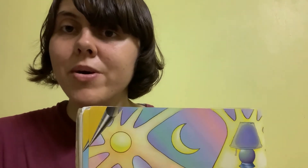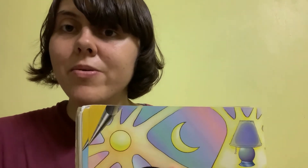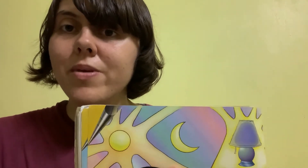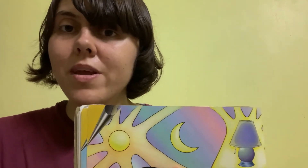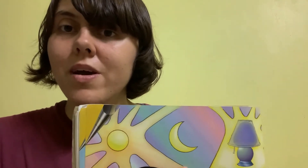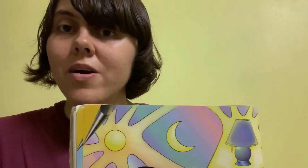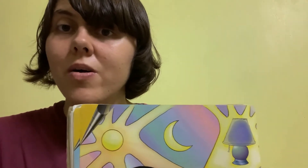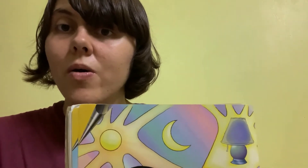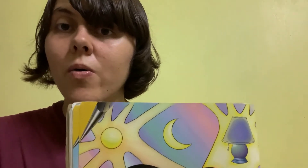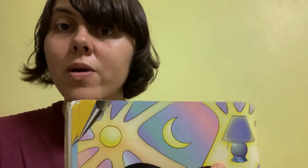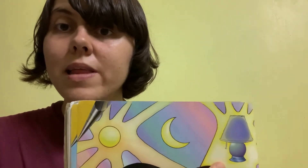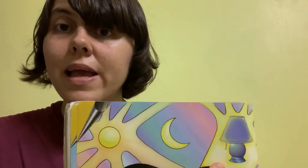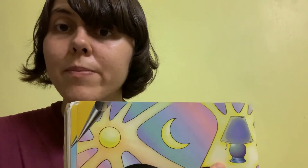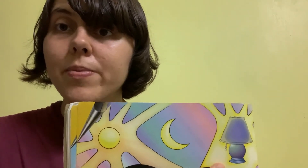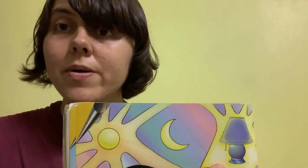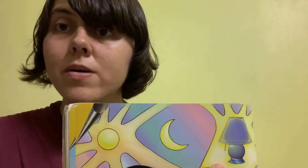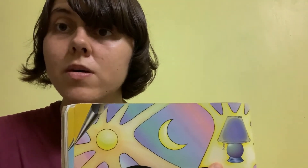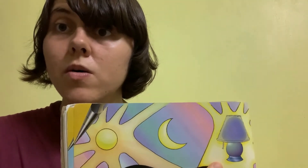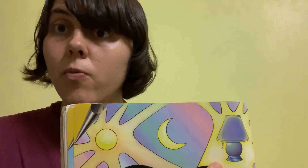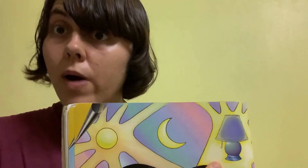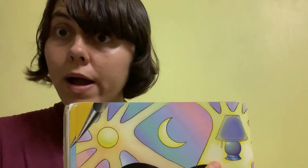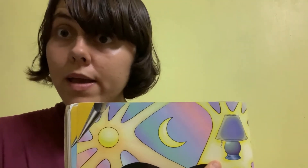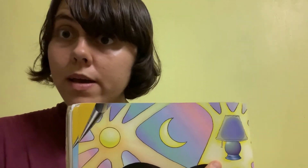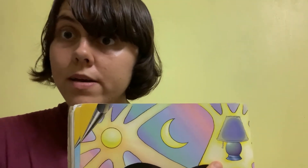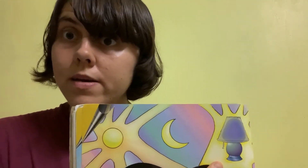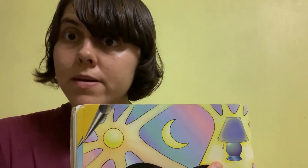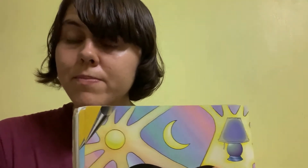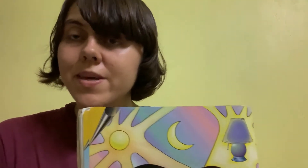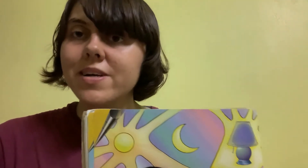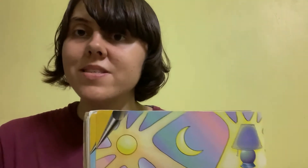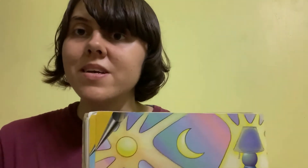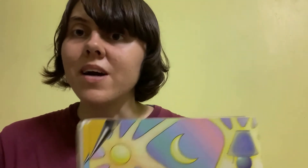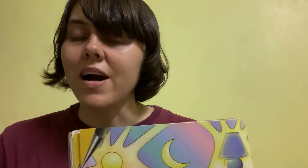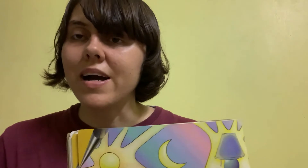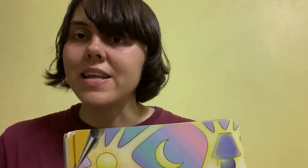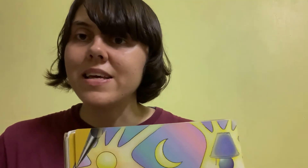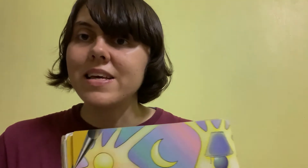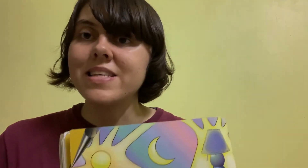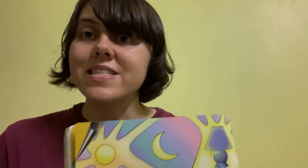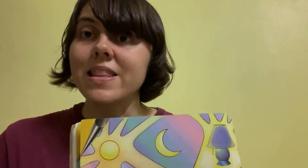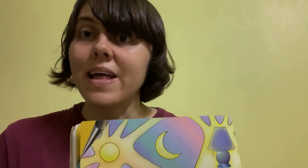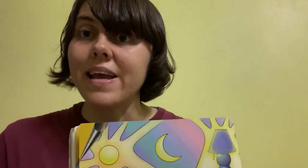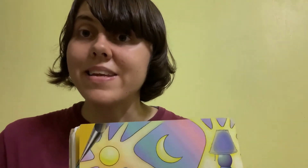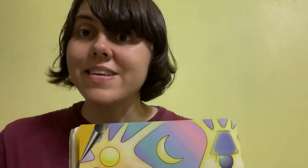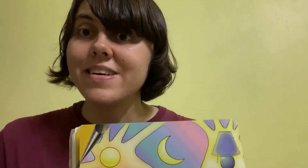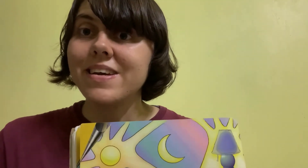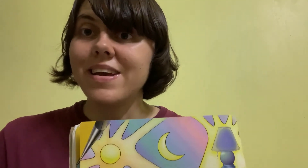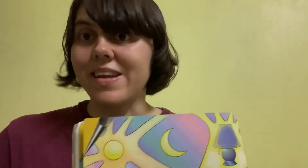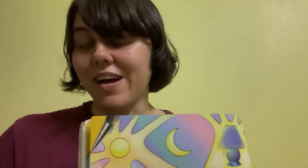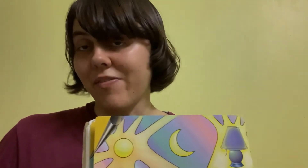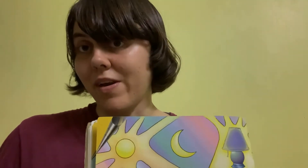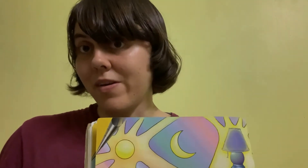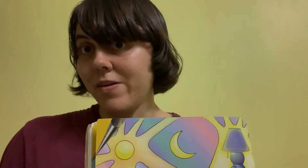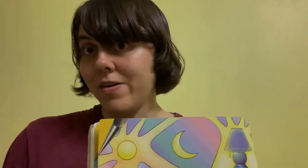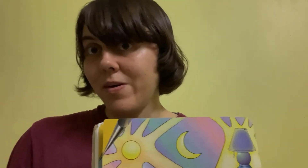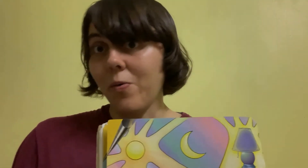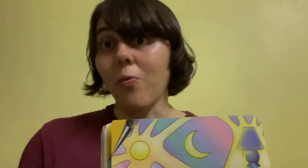moon, or lamp. Why? Because God is the light in heaven.